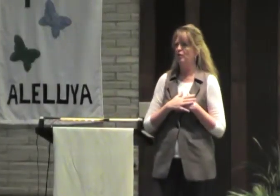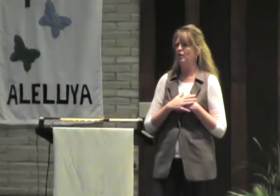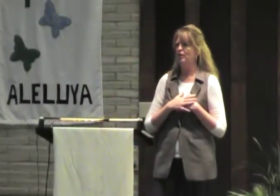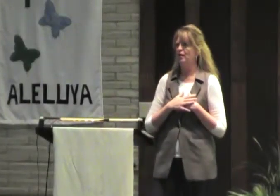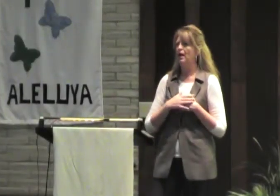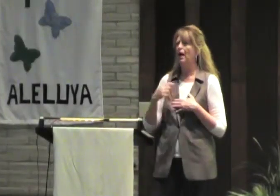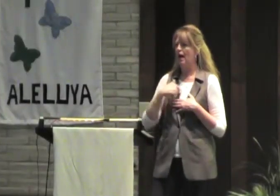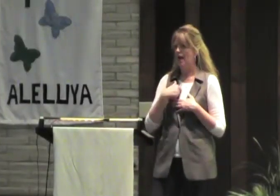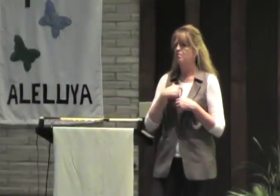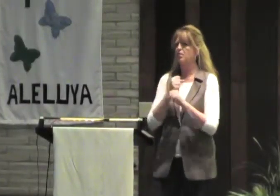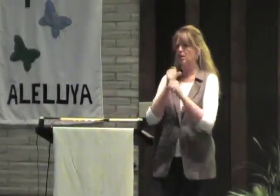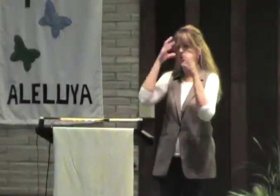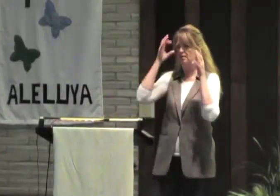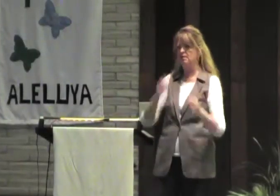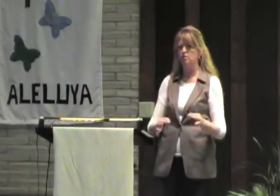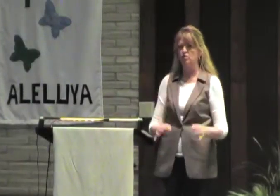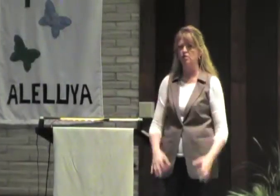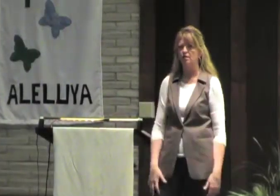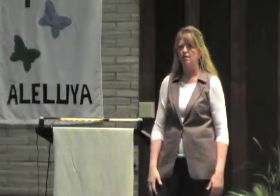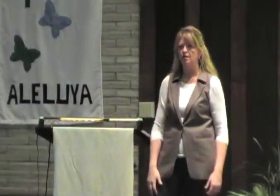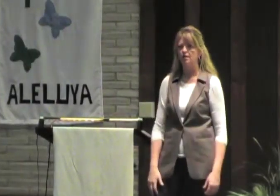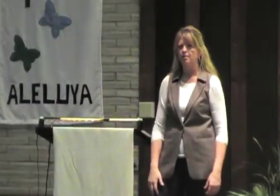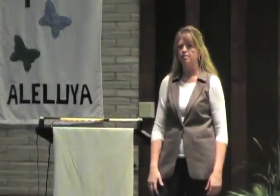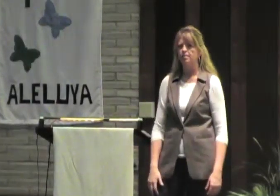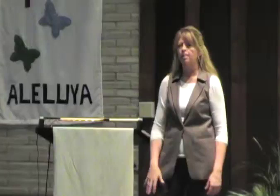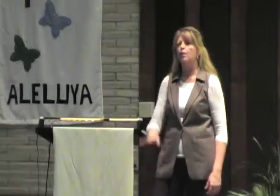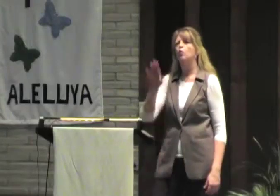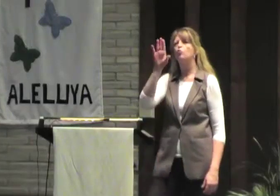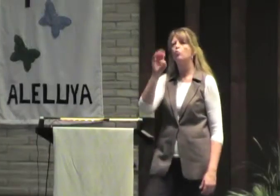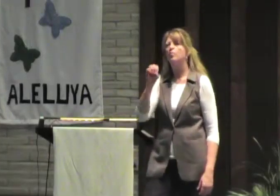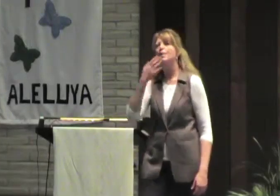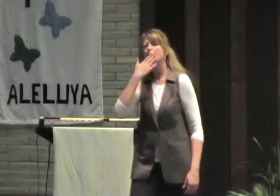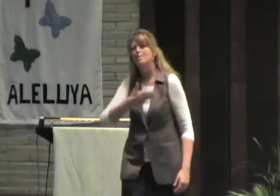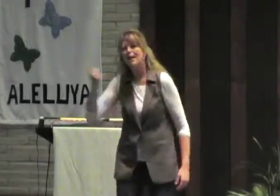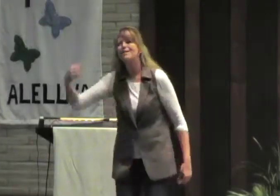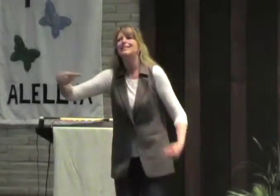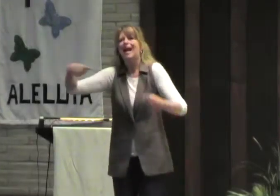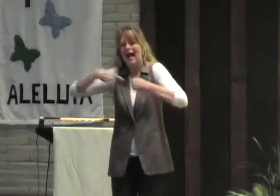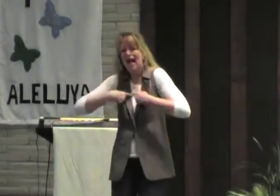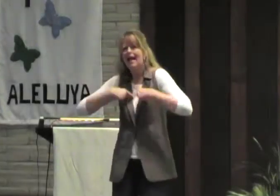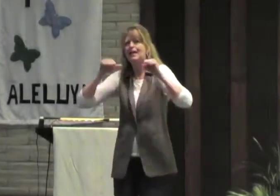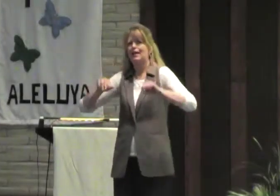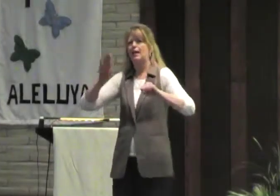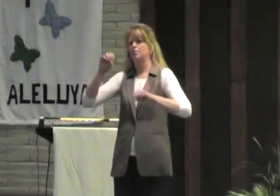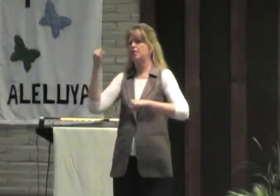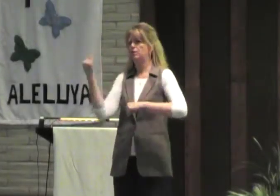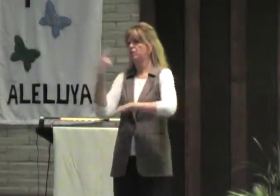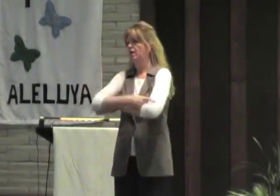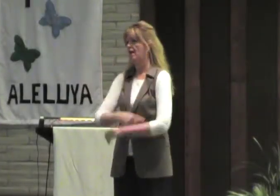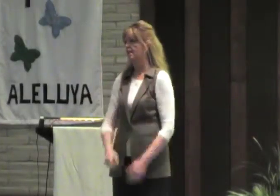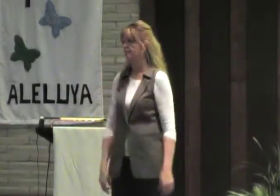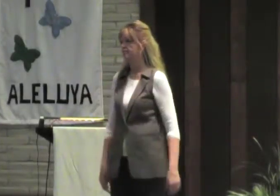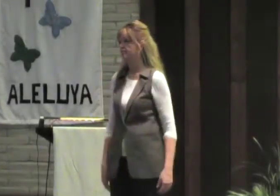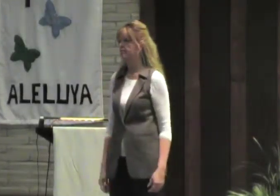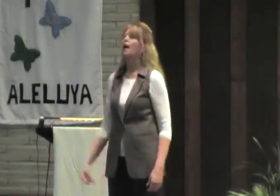in and say, I'm making a decision to be better. I can be better